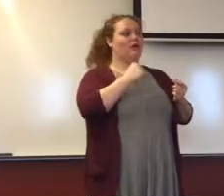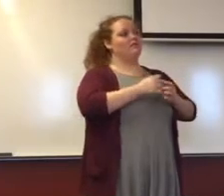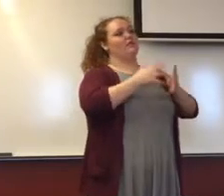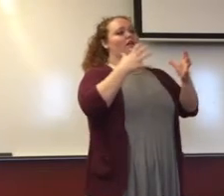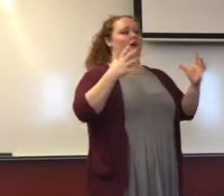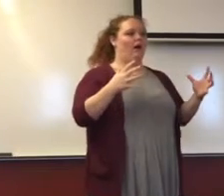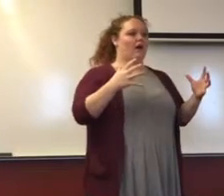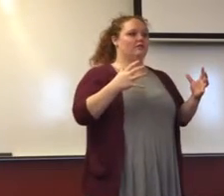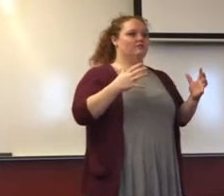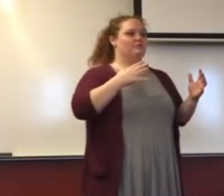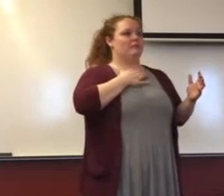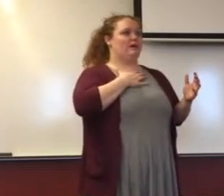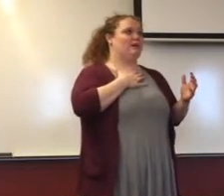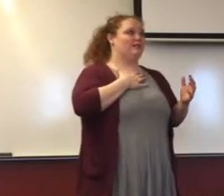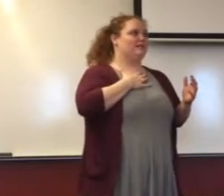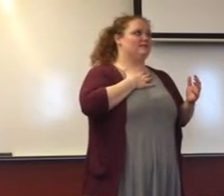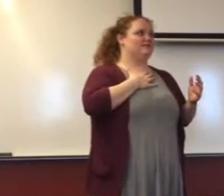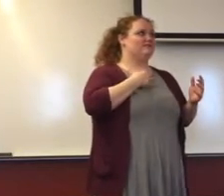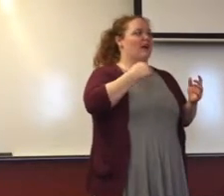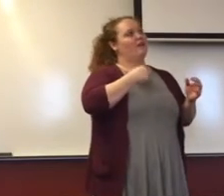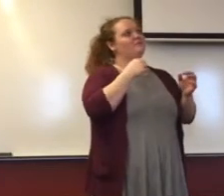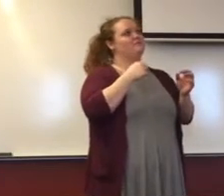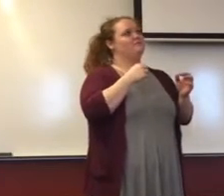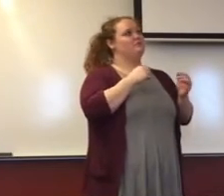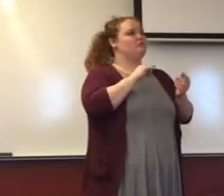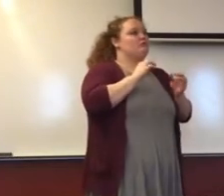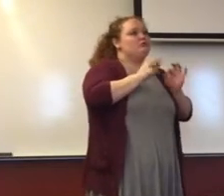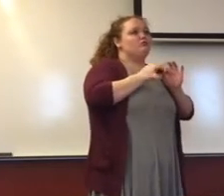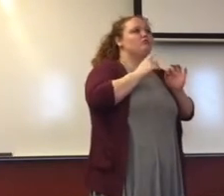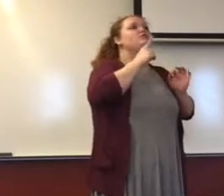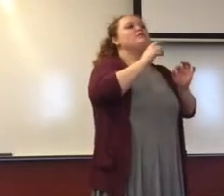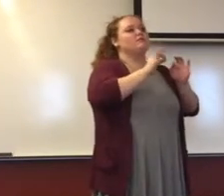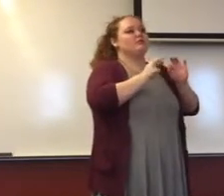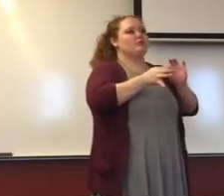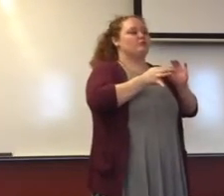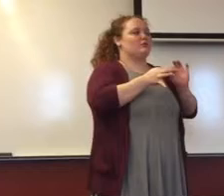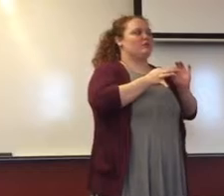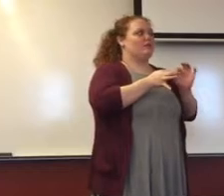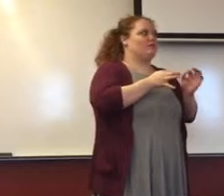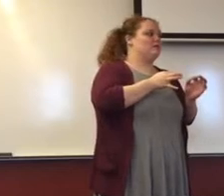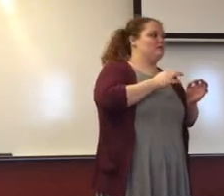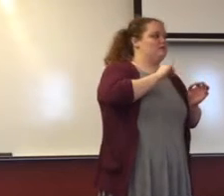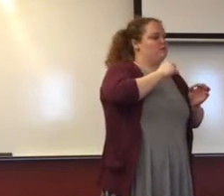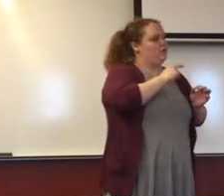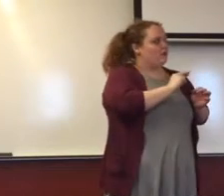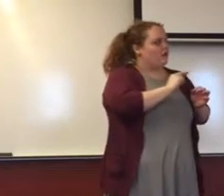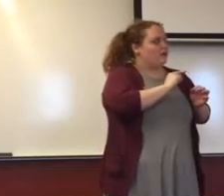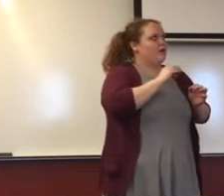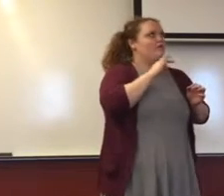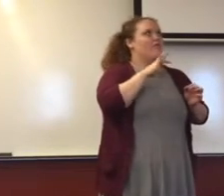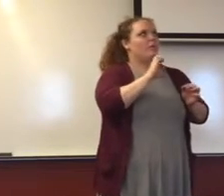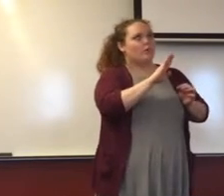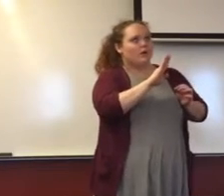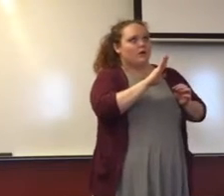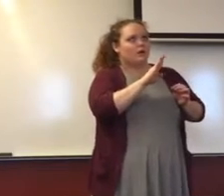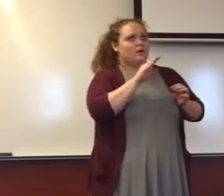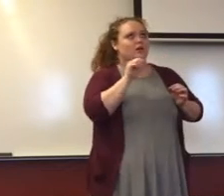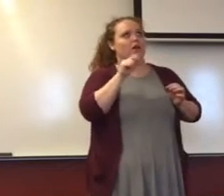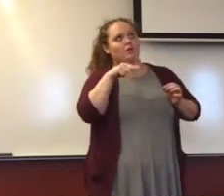February, March, April, 4 months being out on my own. Yeah, have you worked anywhere else,